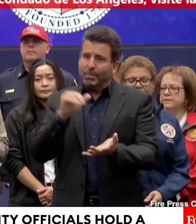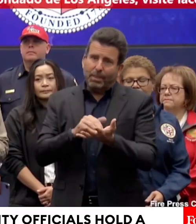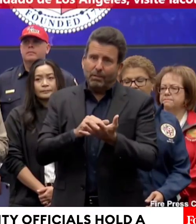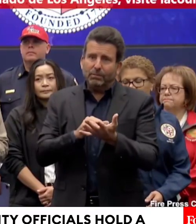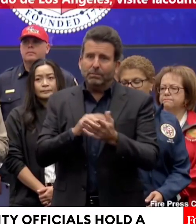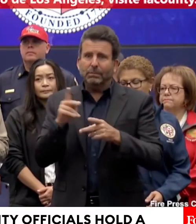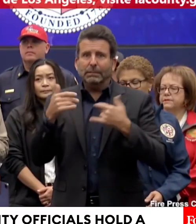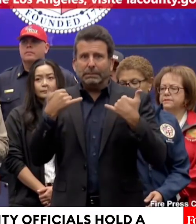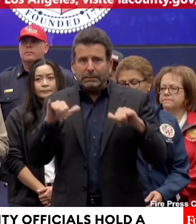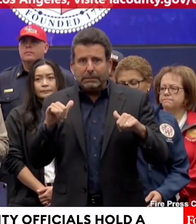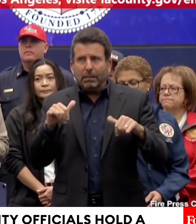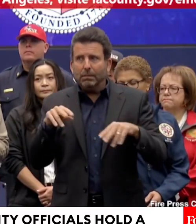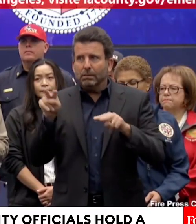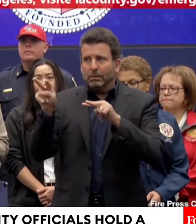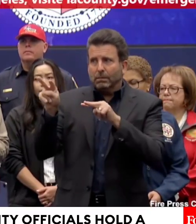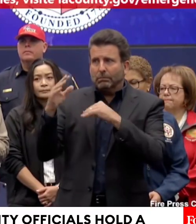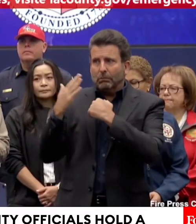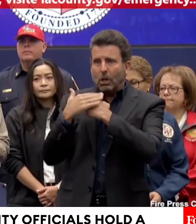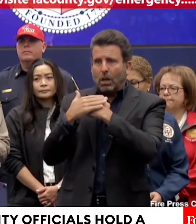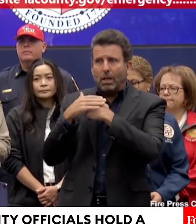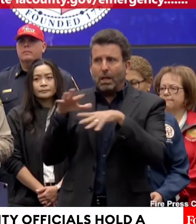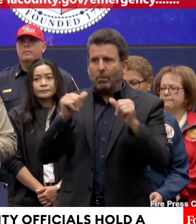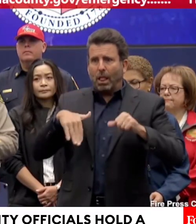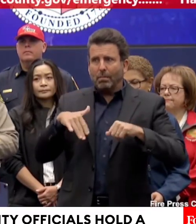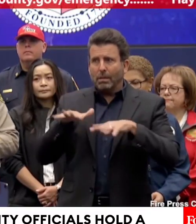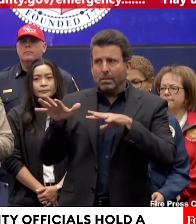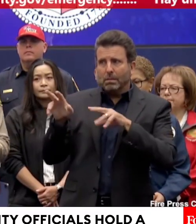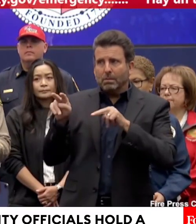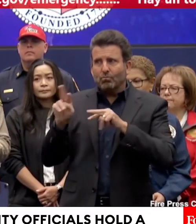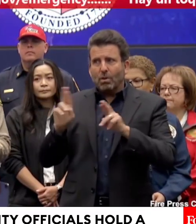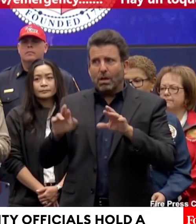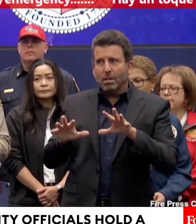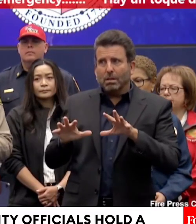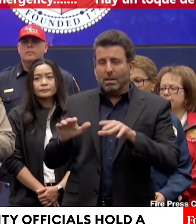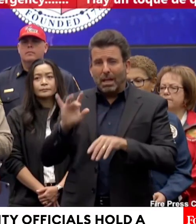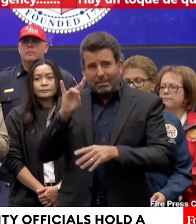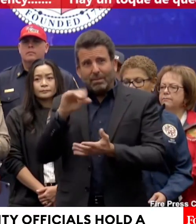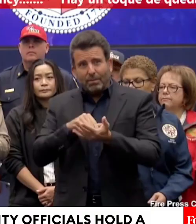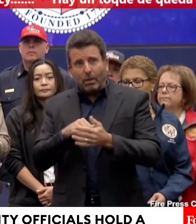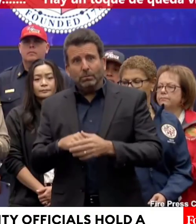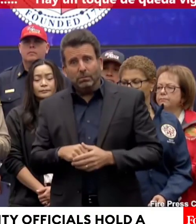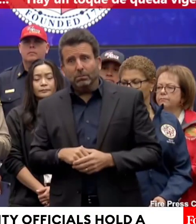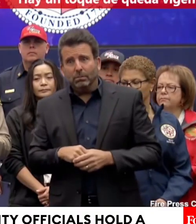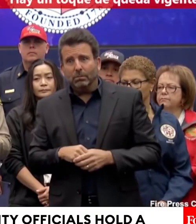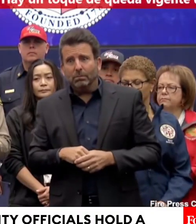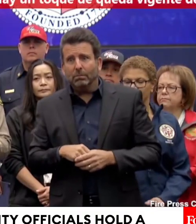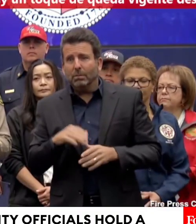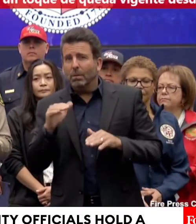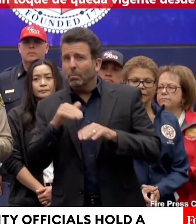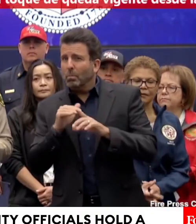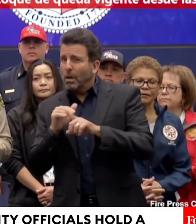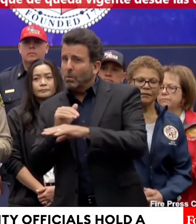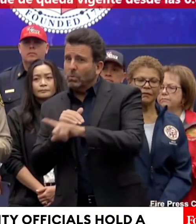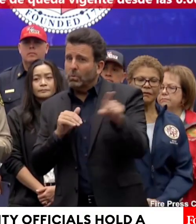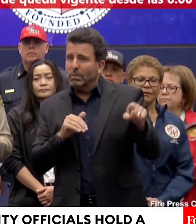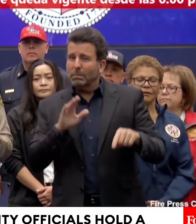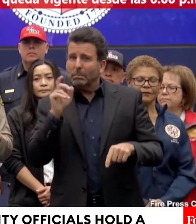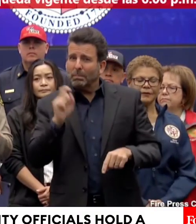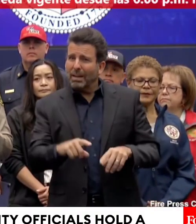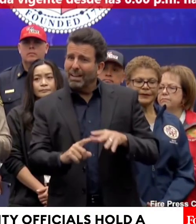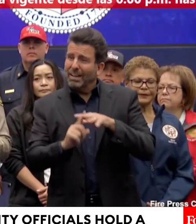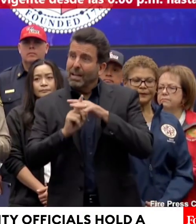I just want to remind everybody, if you are asked to leave and you're in an evacuation order